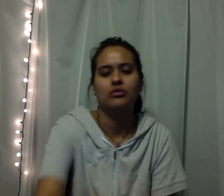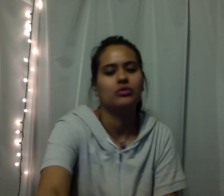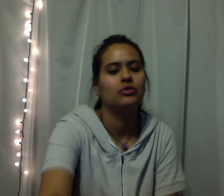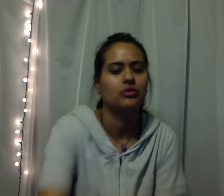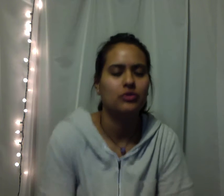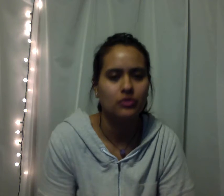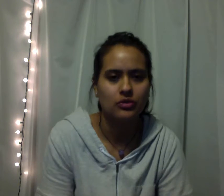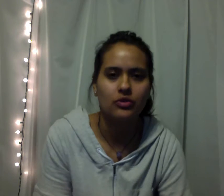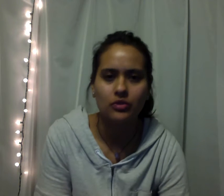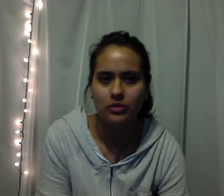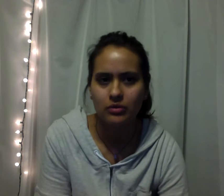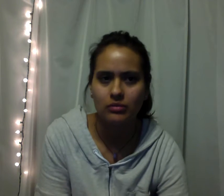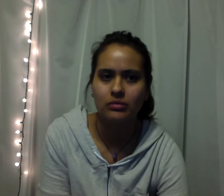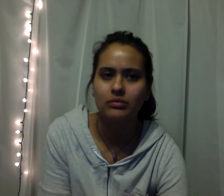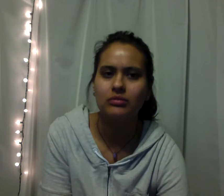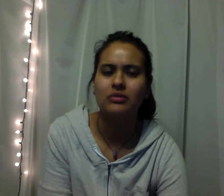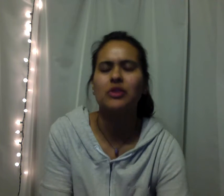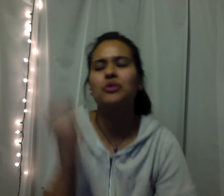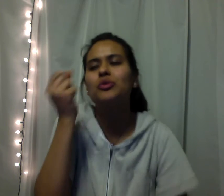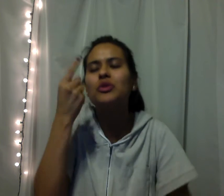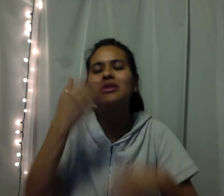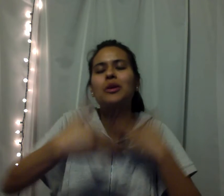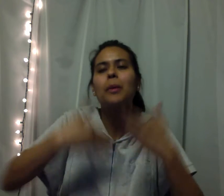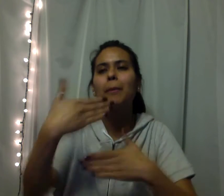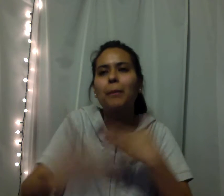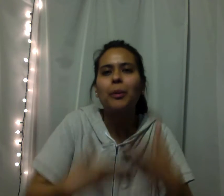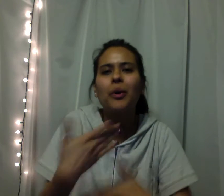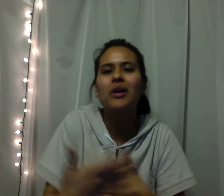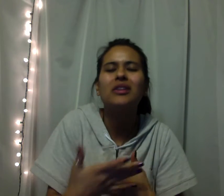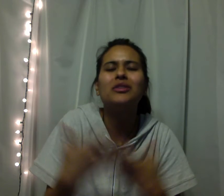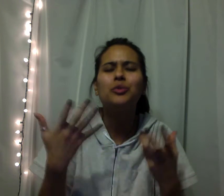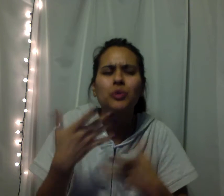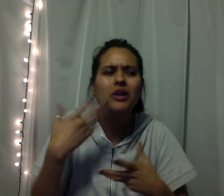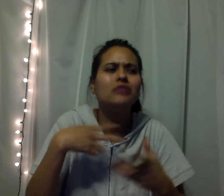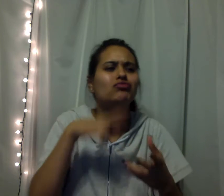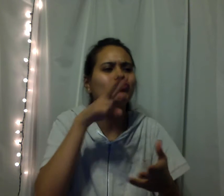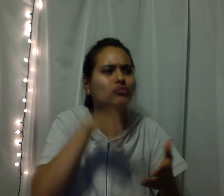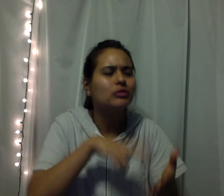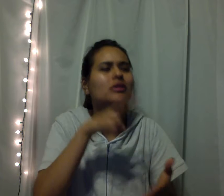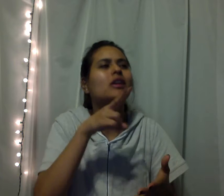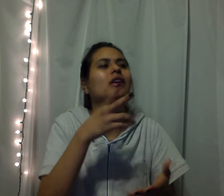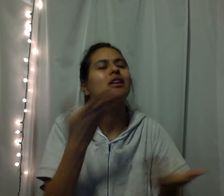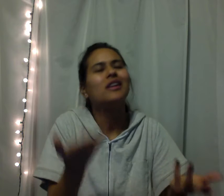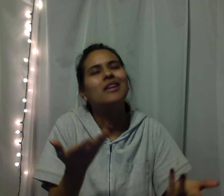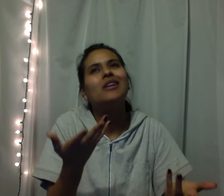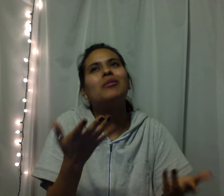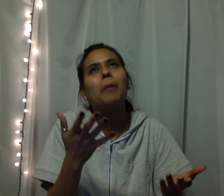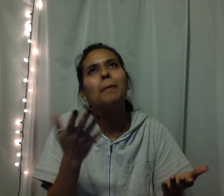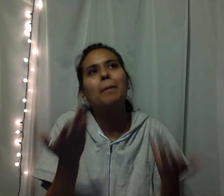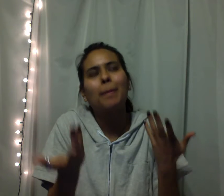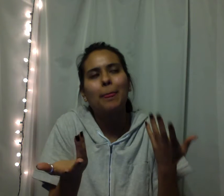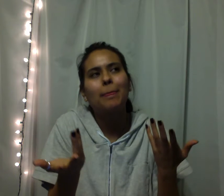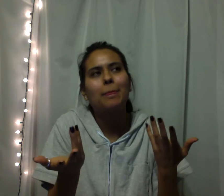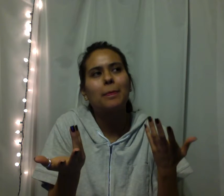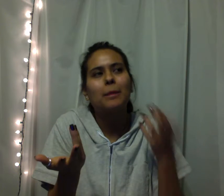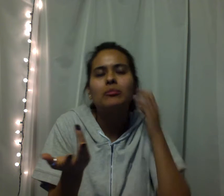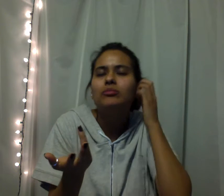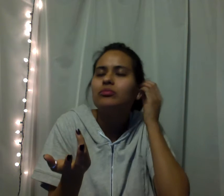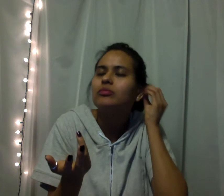a cooling process. And what you're looking at basically is taking water from its liquid phase